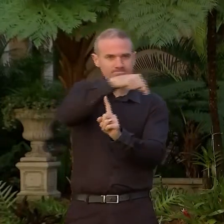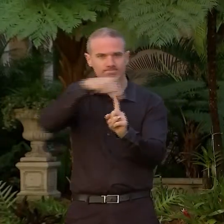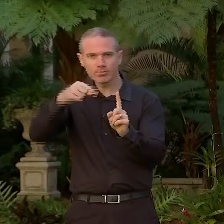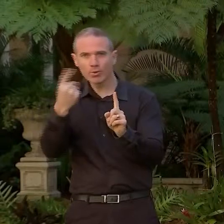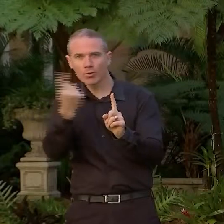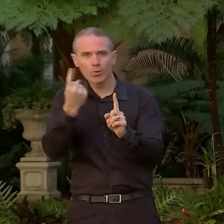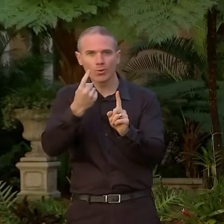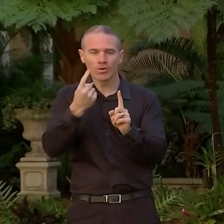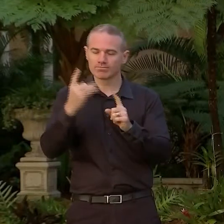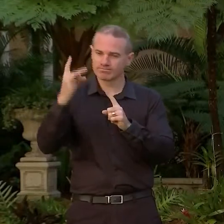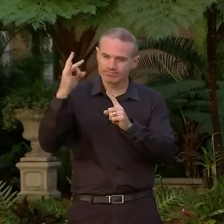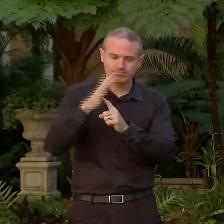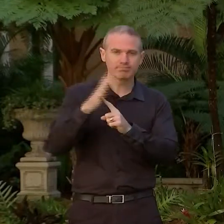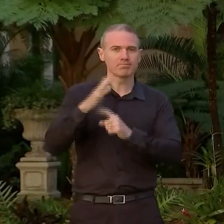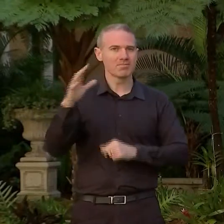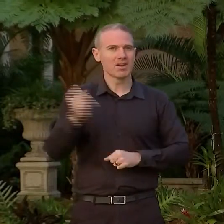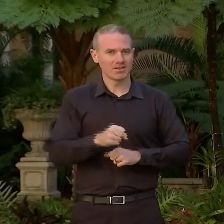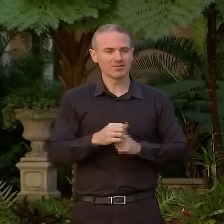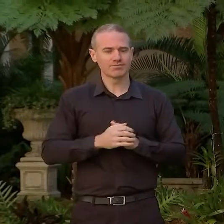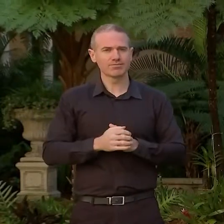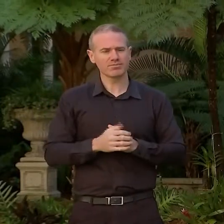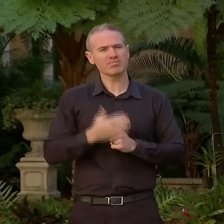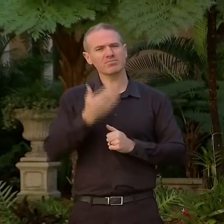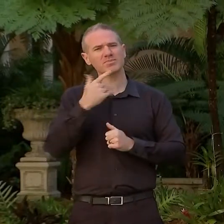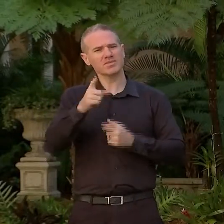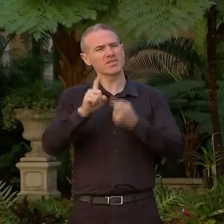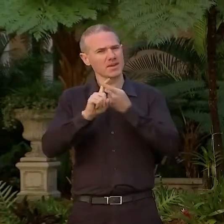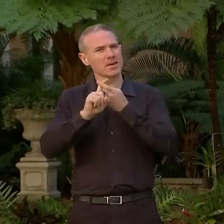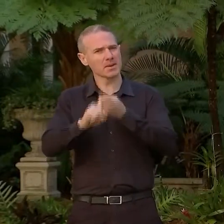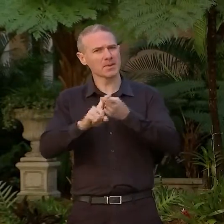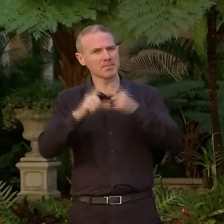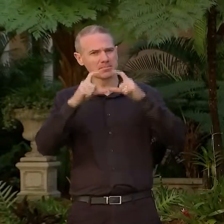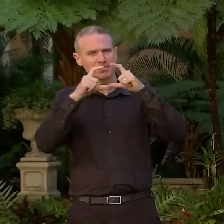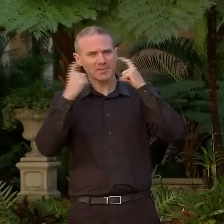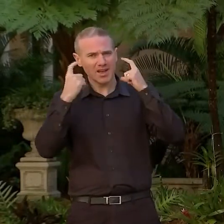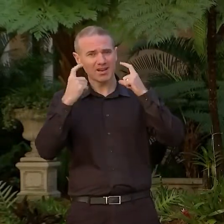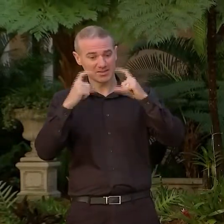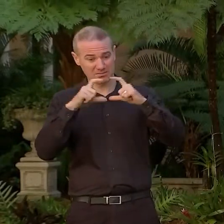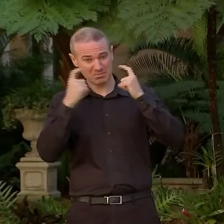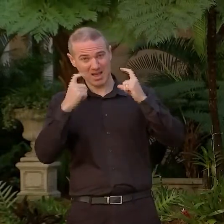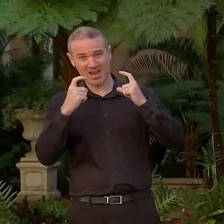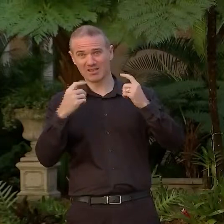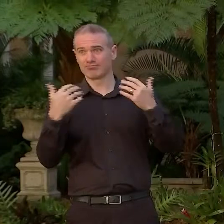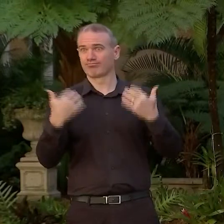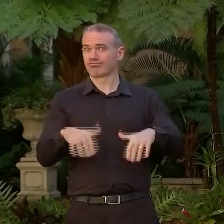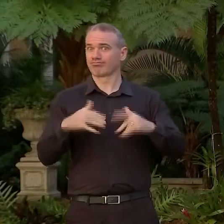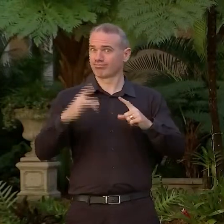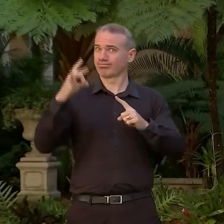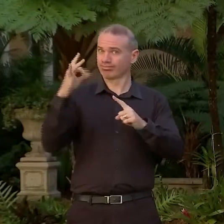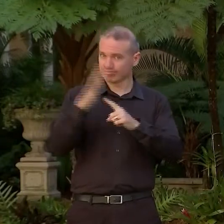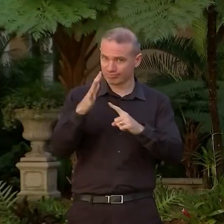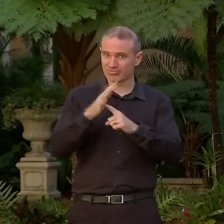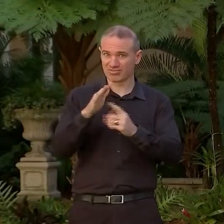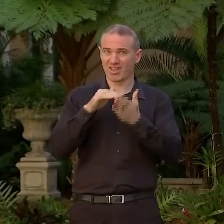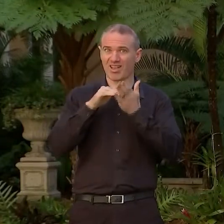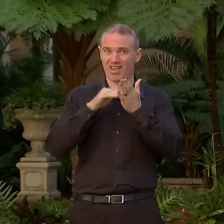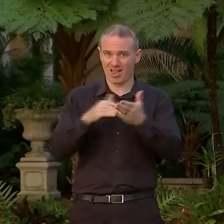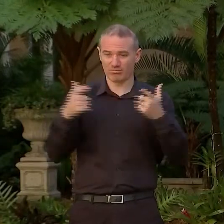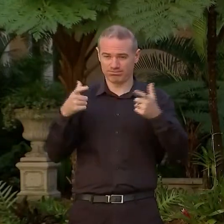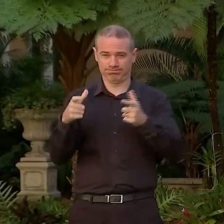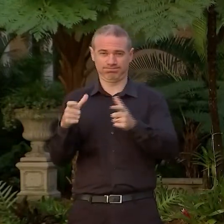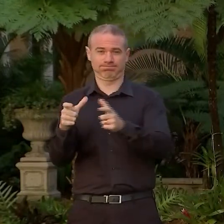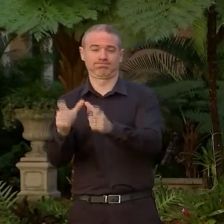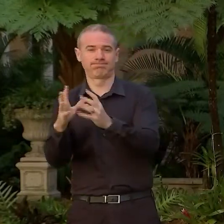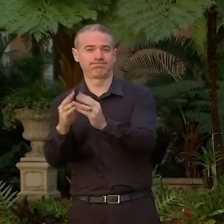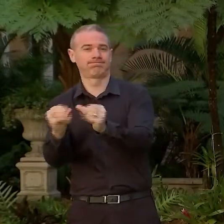So that's critical. And please keep wearing masks. These have made an enormous difference. They really and truly